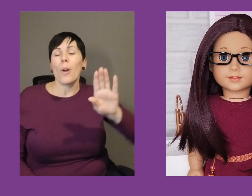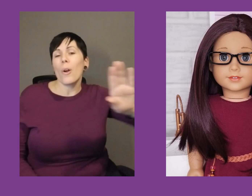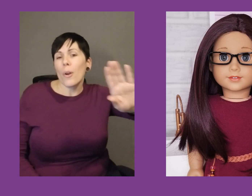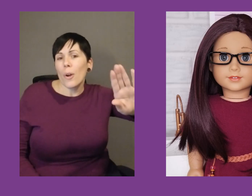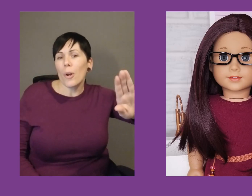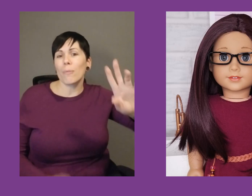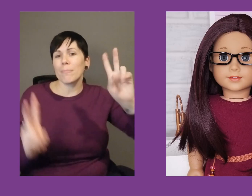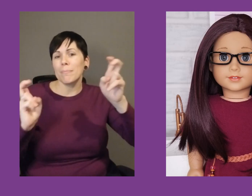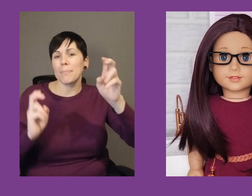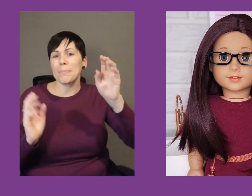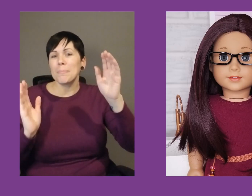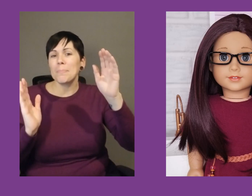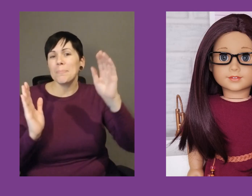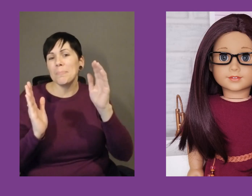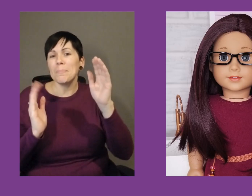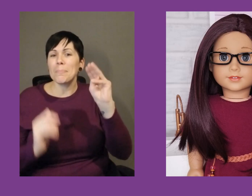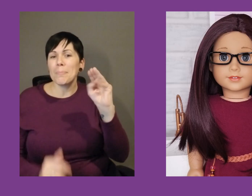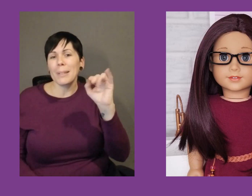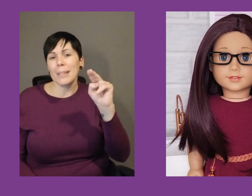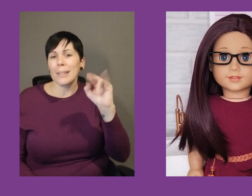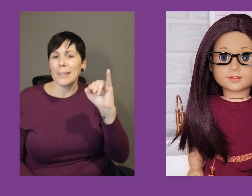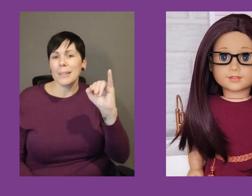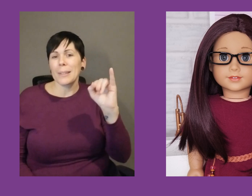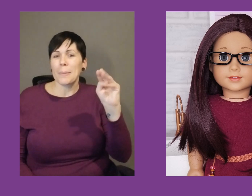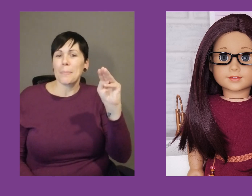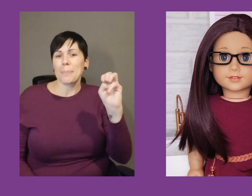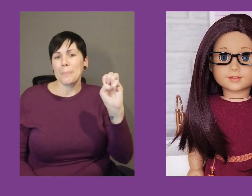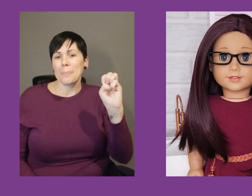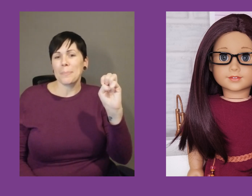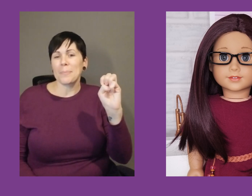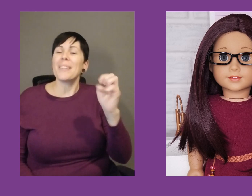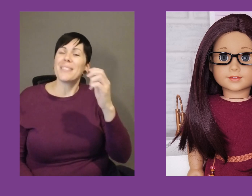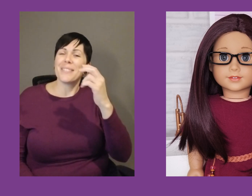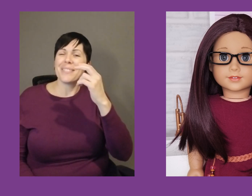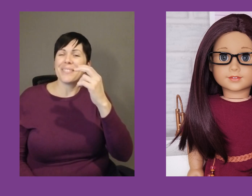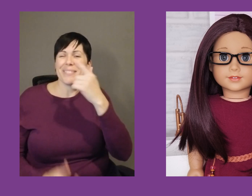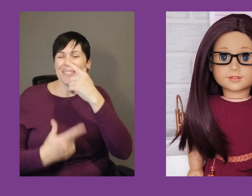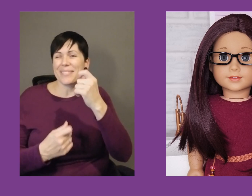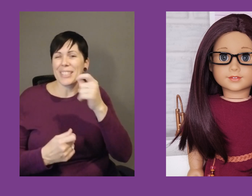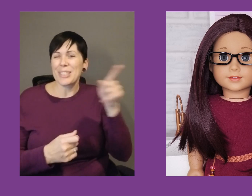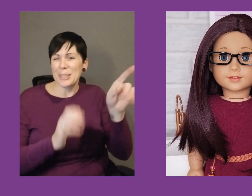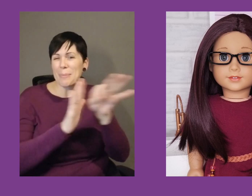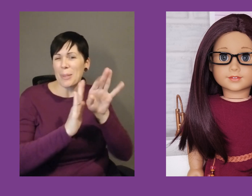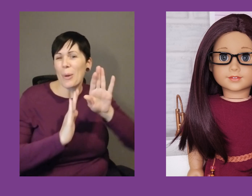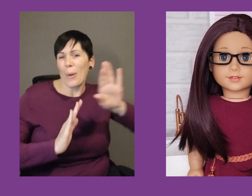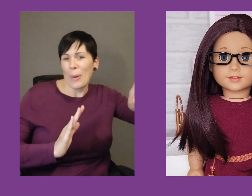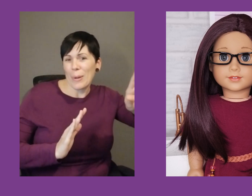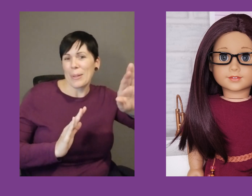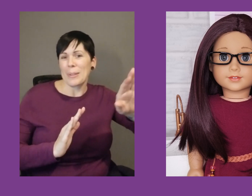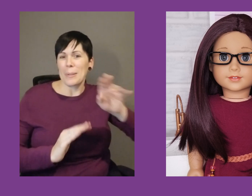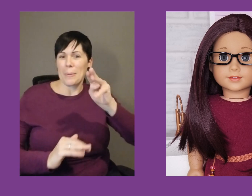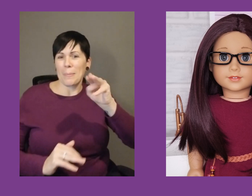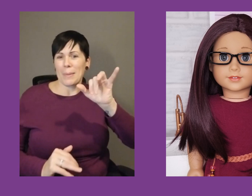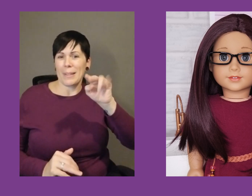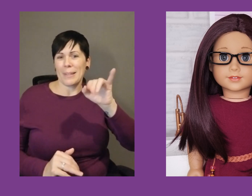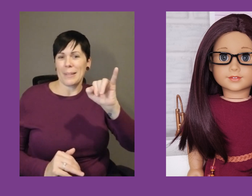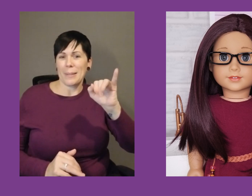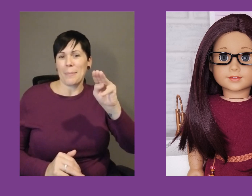her mini-me, and this kind of makes sense. She picked her mini-me, and I picked one of my two mini-me's in